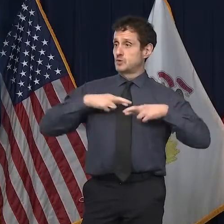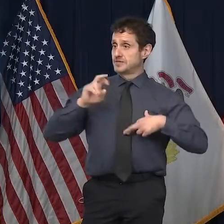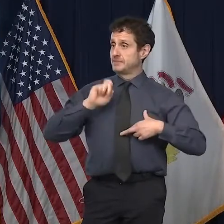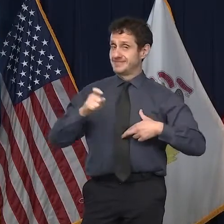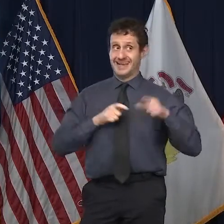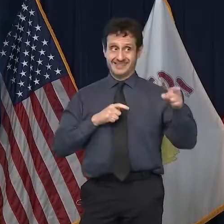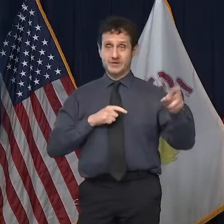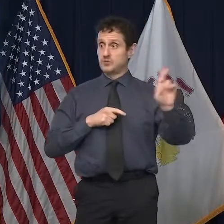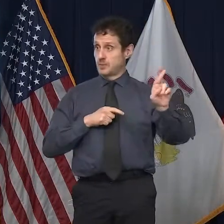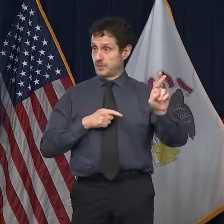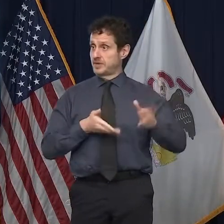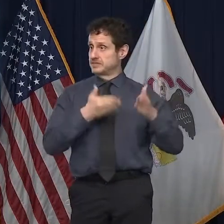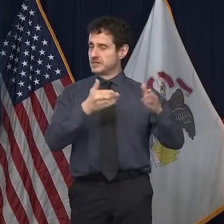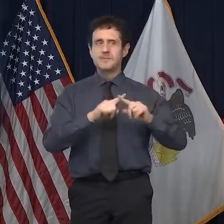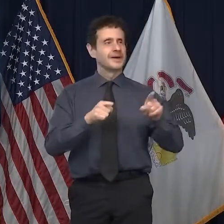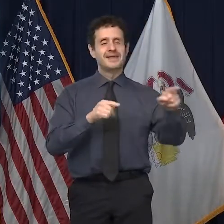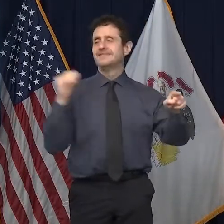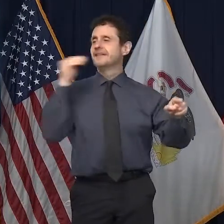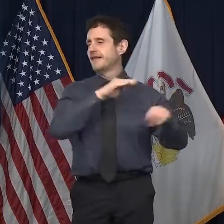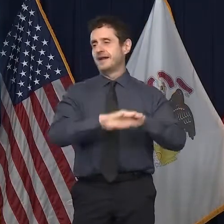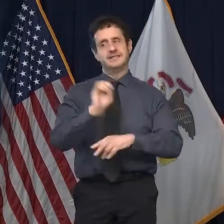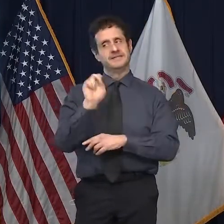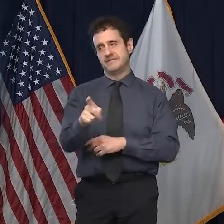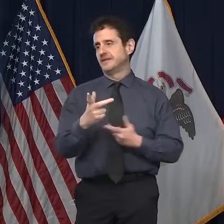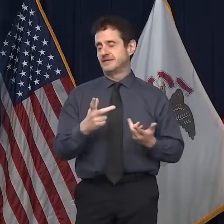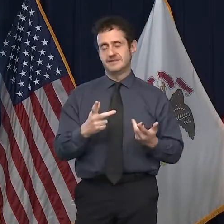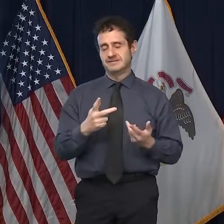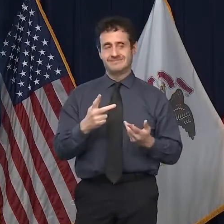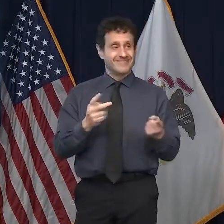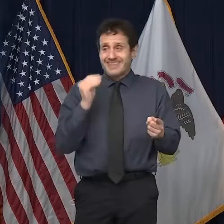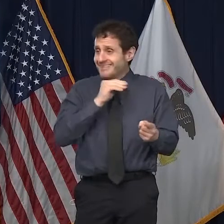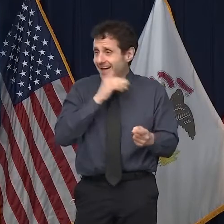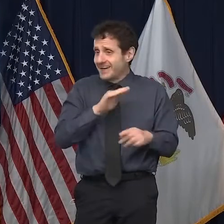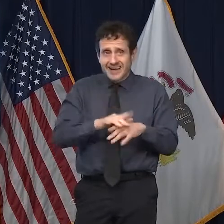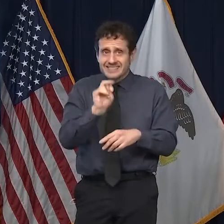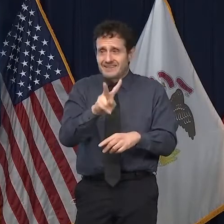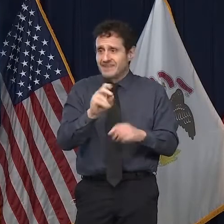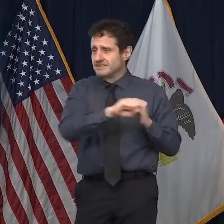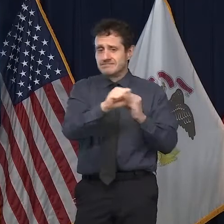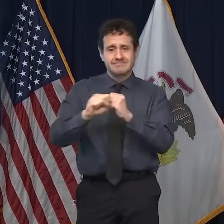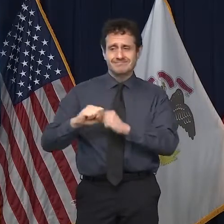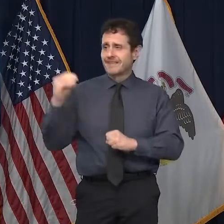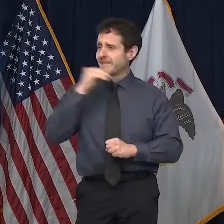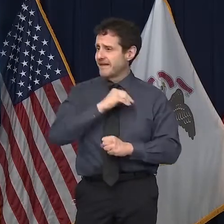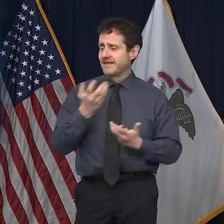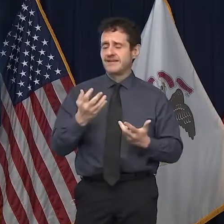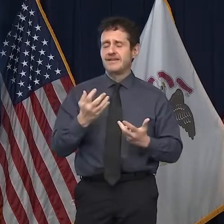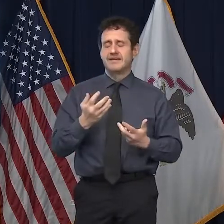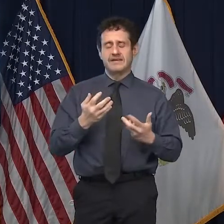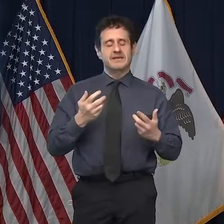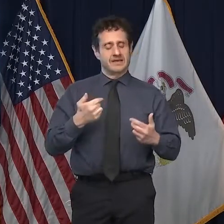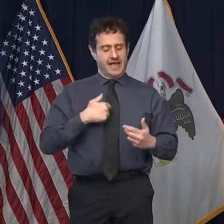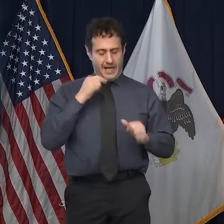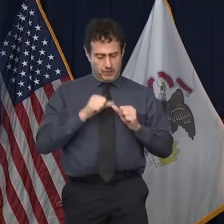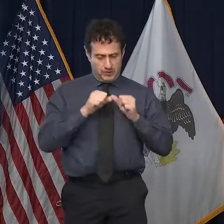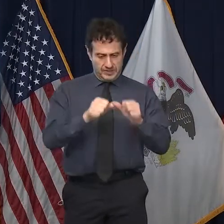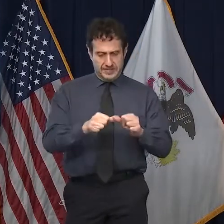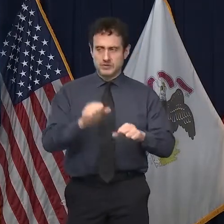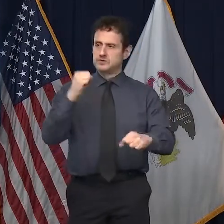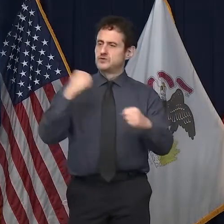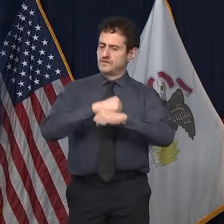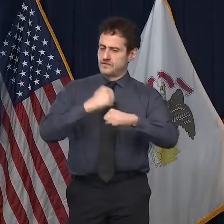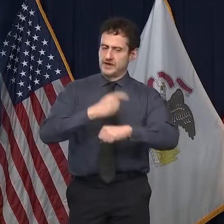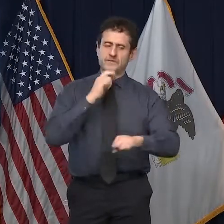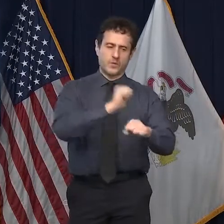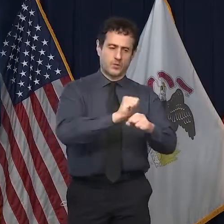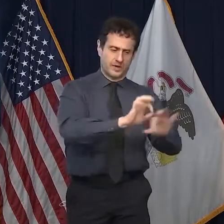side. But they lied about that on TV too. And so, here we are, and I think, I'm going to continue to fight for working families. I'm going